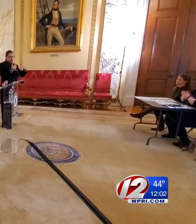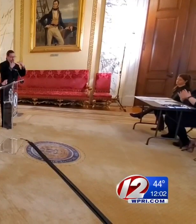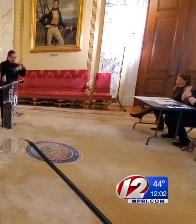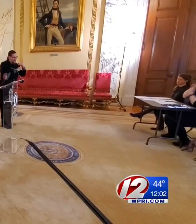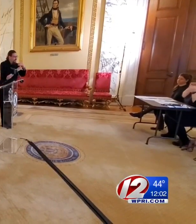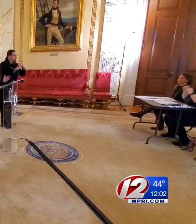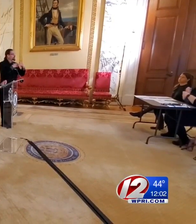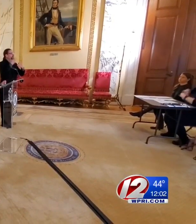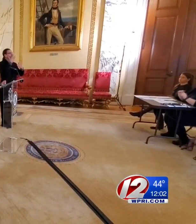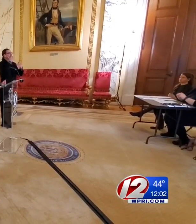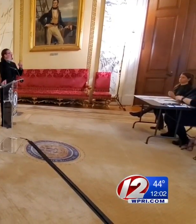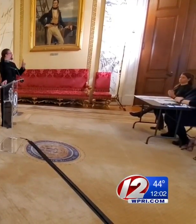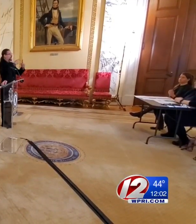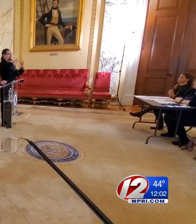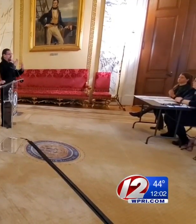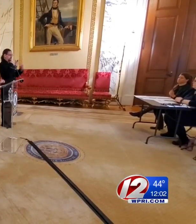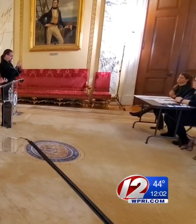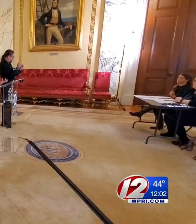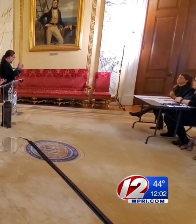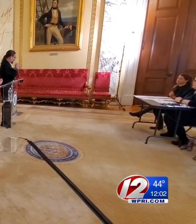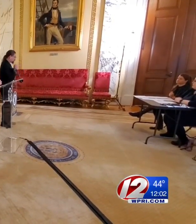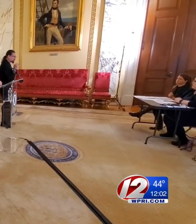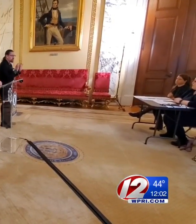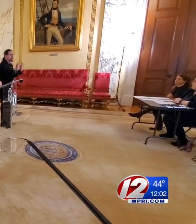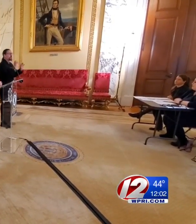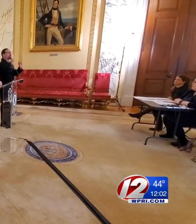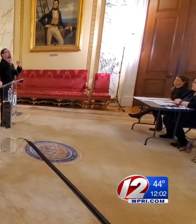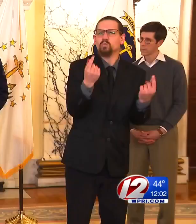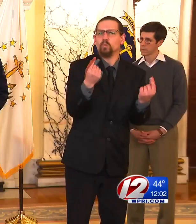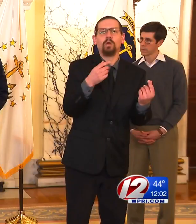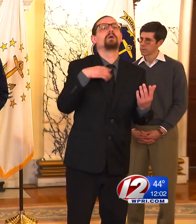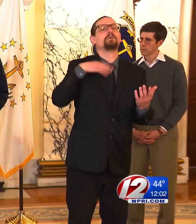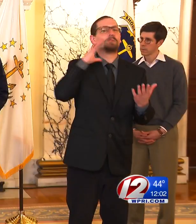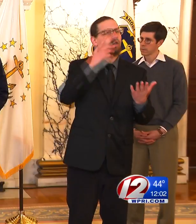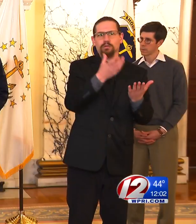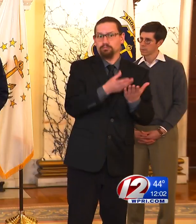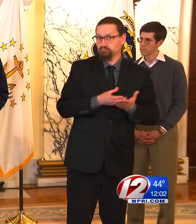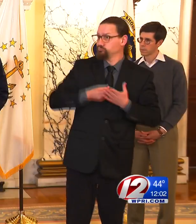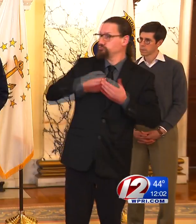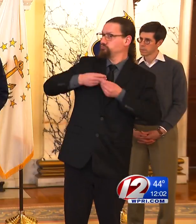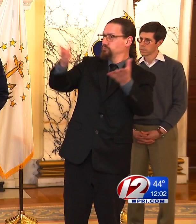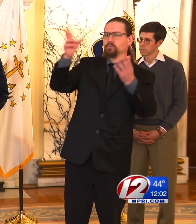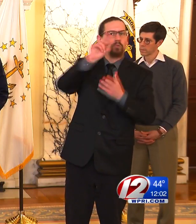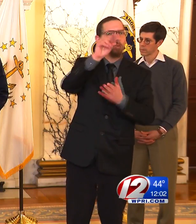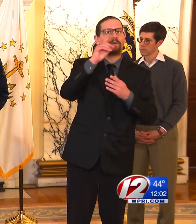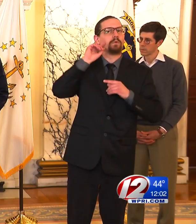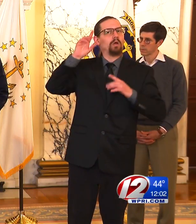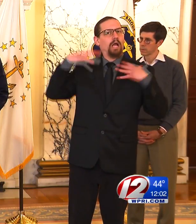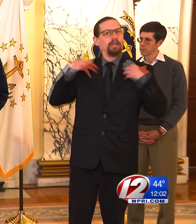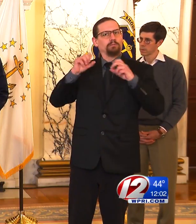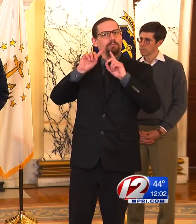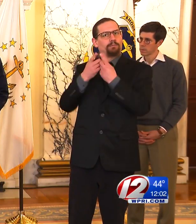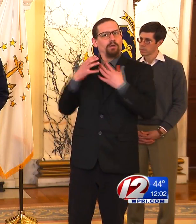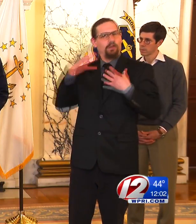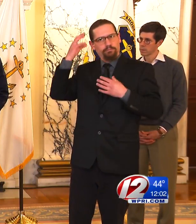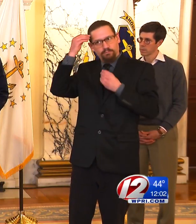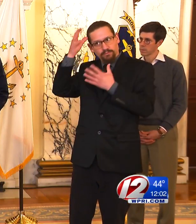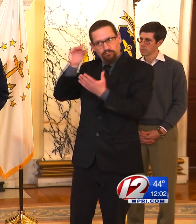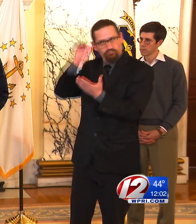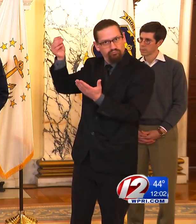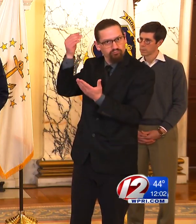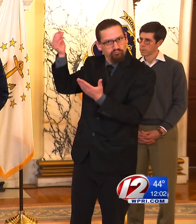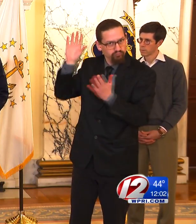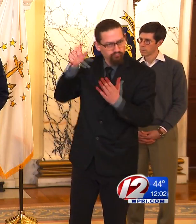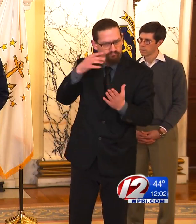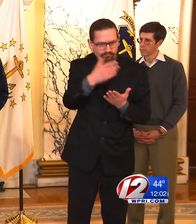says these are the steps aimed at stopping the coronavirus spread. The implementation of this plan was created in consultation with my legal team and